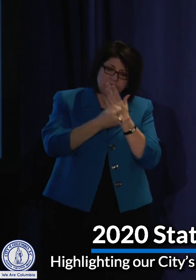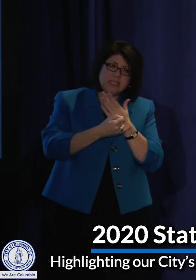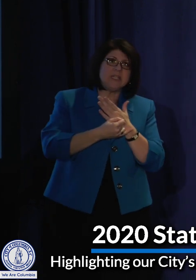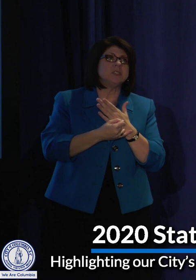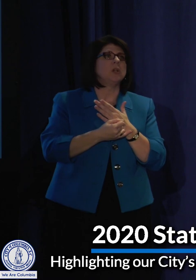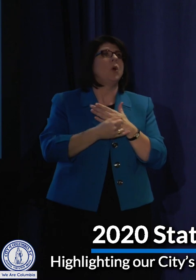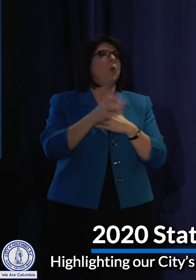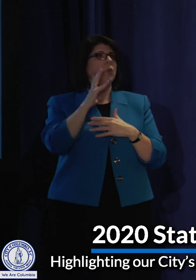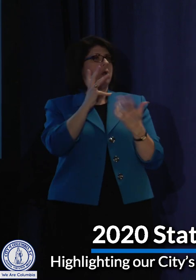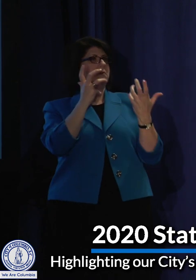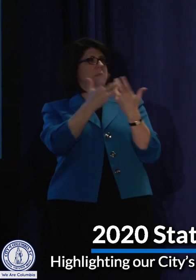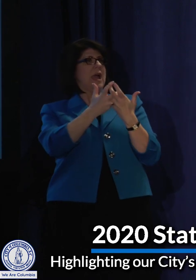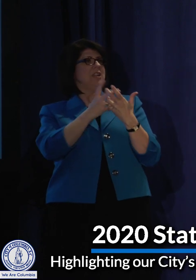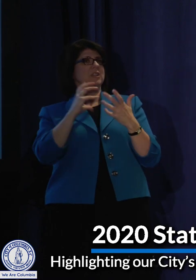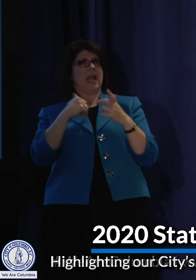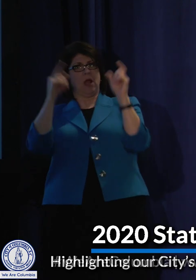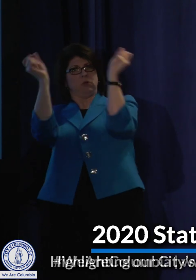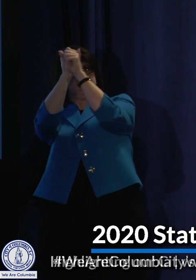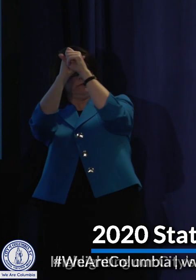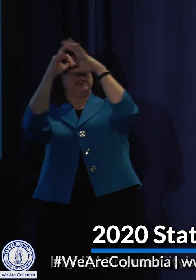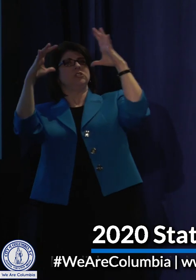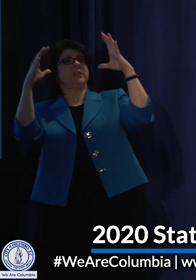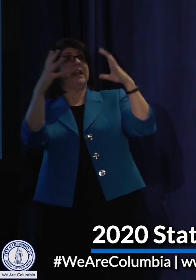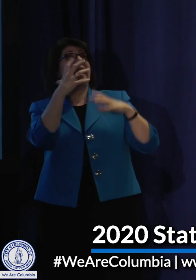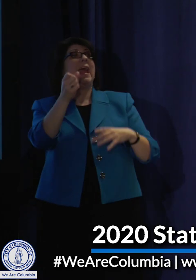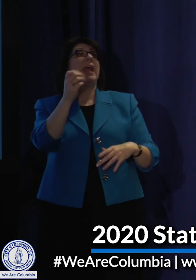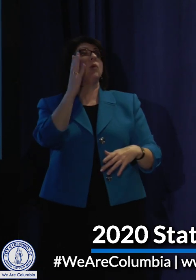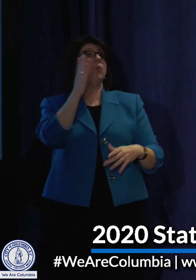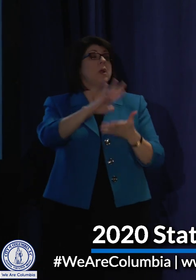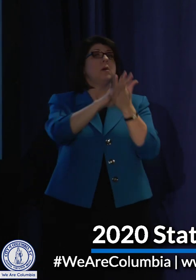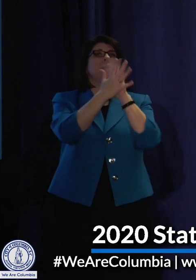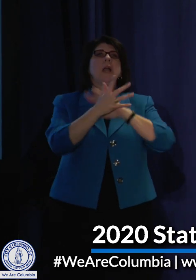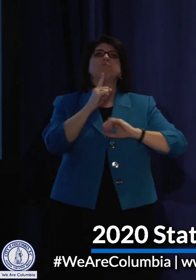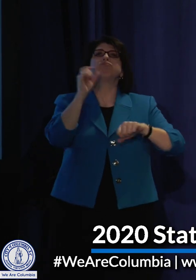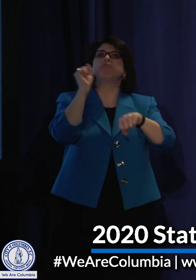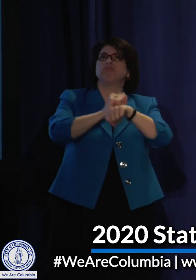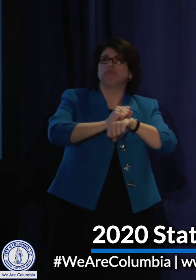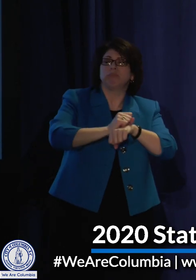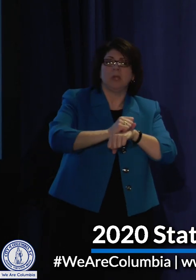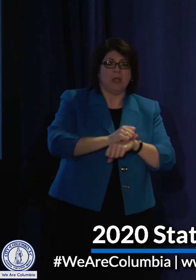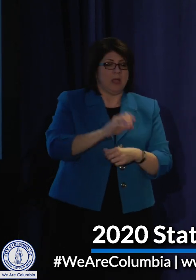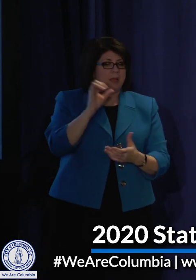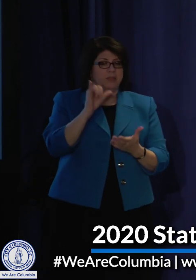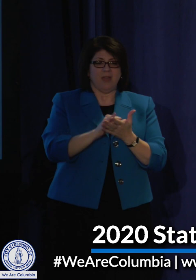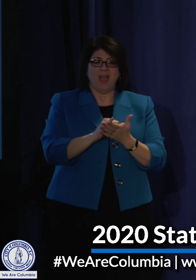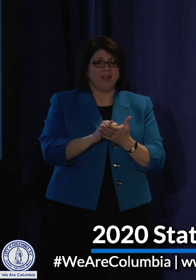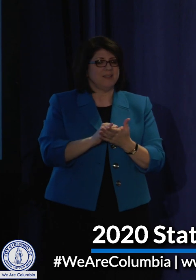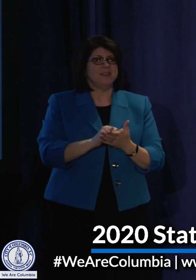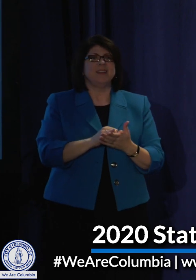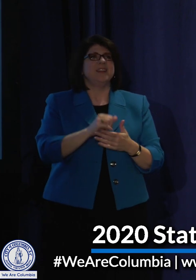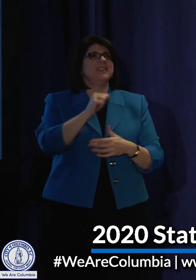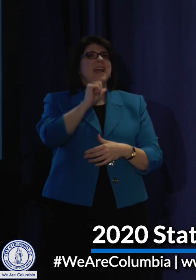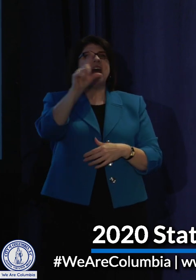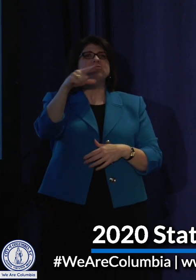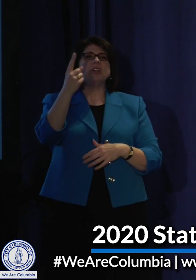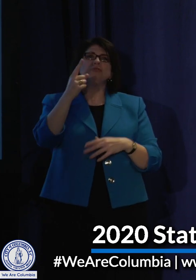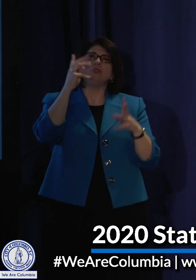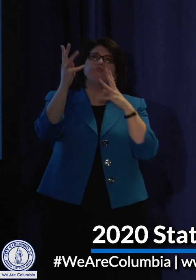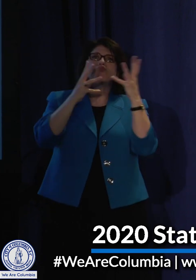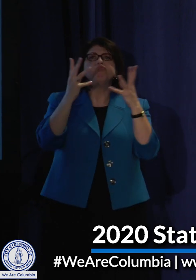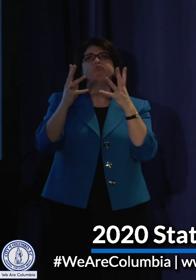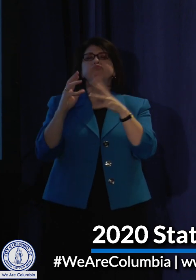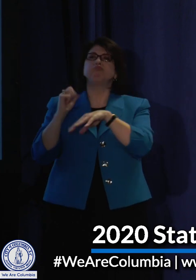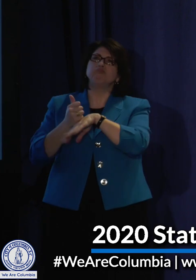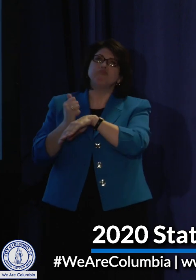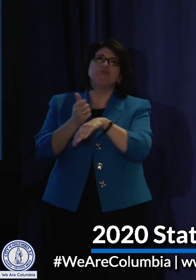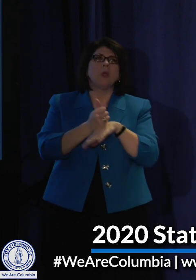original vision of opportunity zone projects becomes real, that the upgrades will not just be to land, but also for the